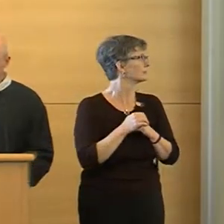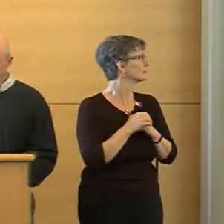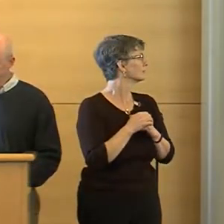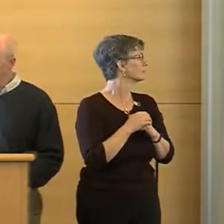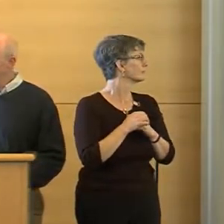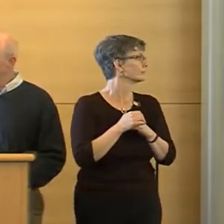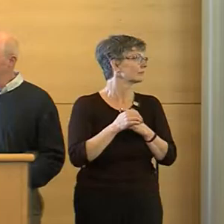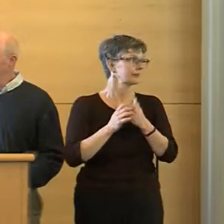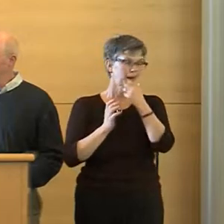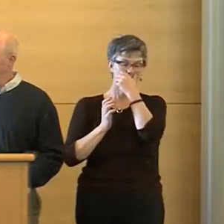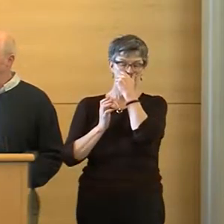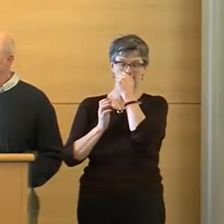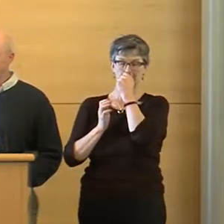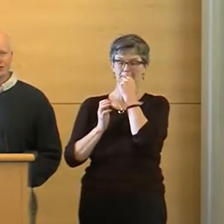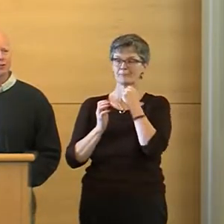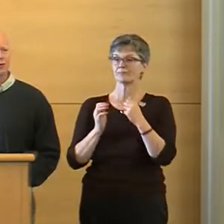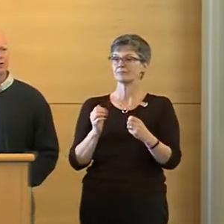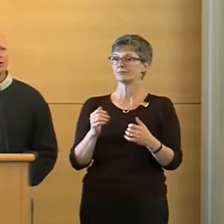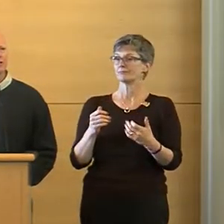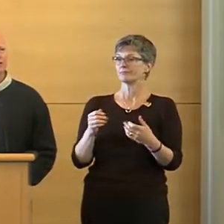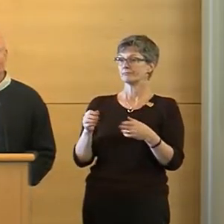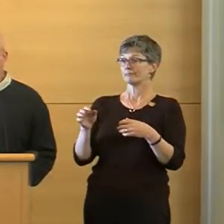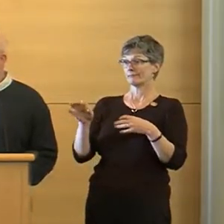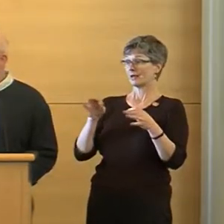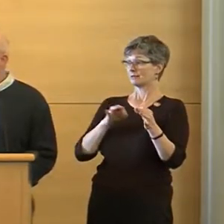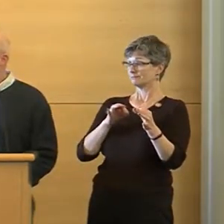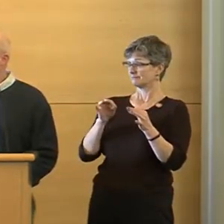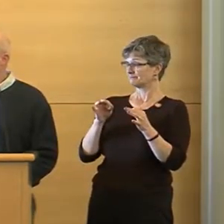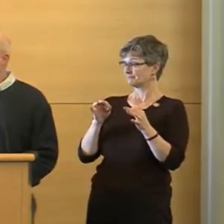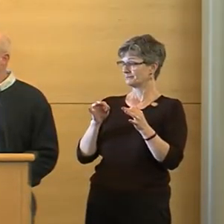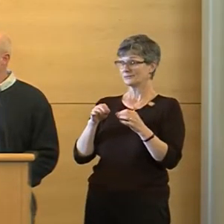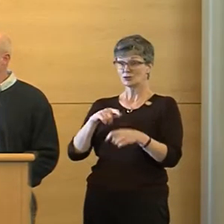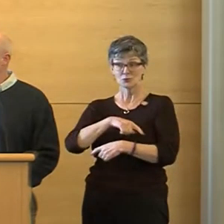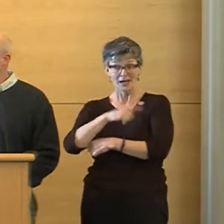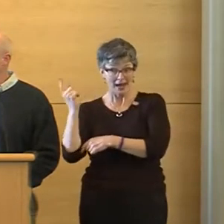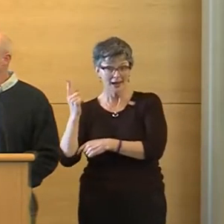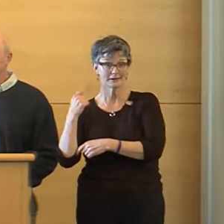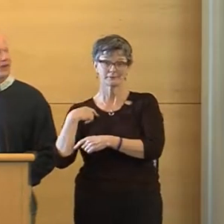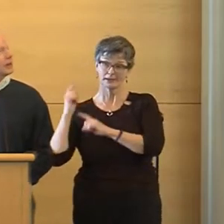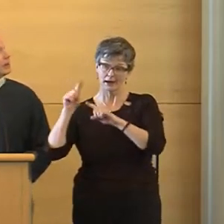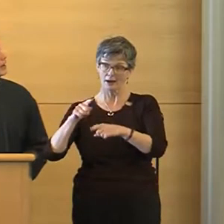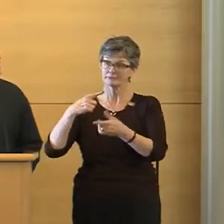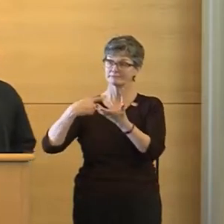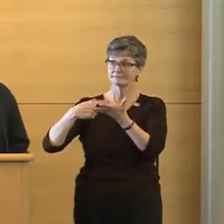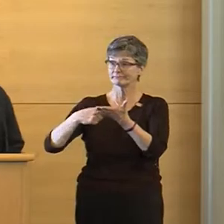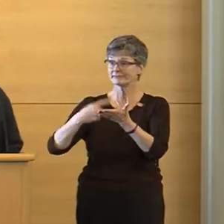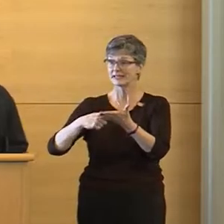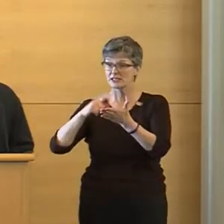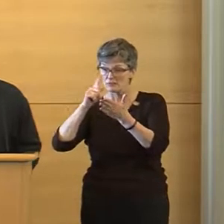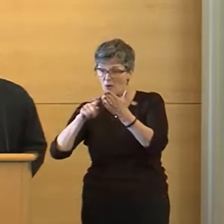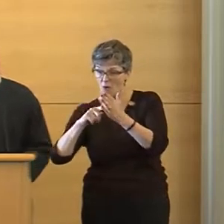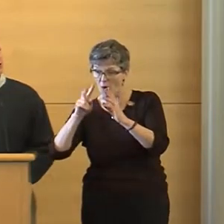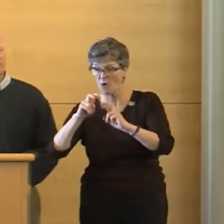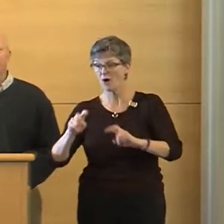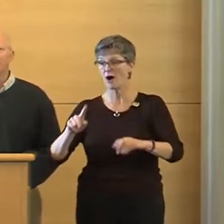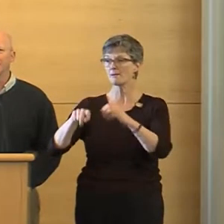uw.edu. And also on Twitter, if anybody does that, Terrill Thompson on